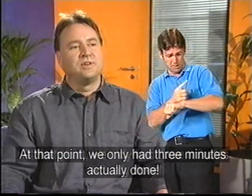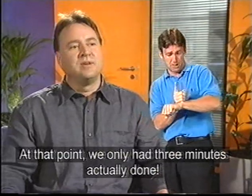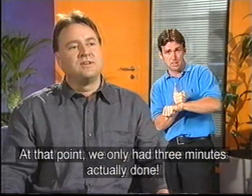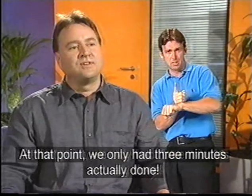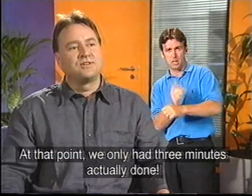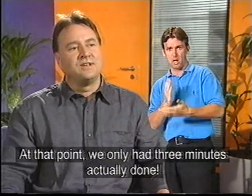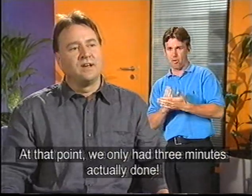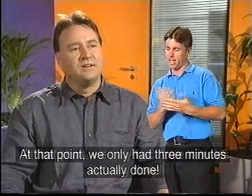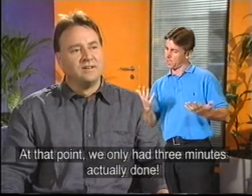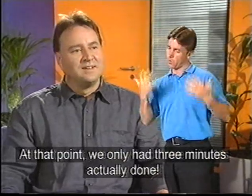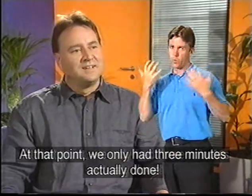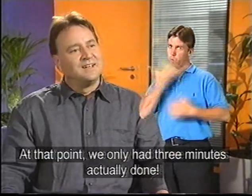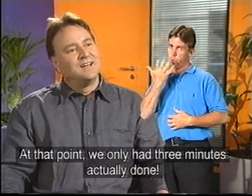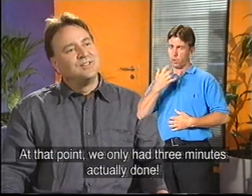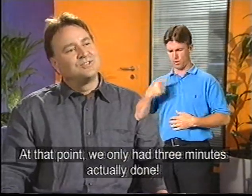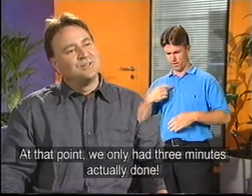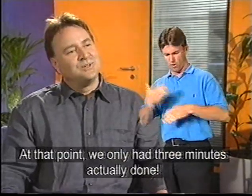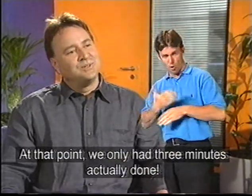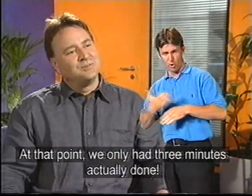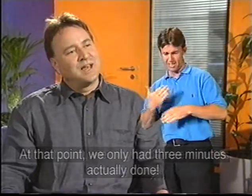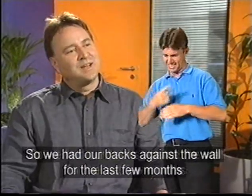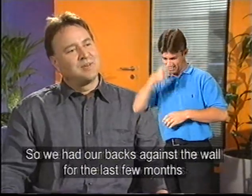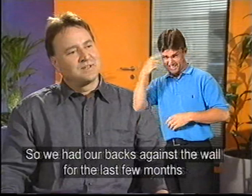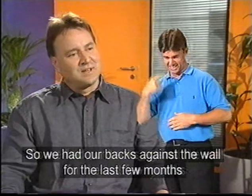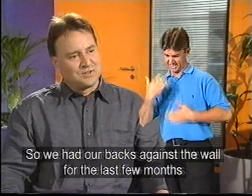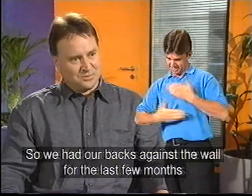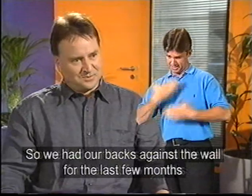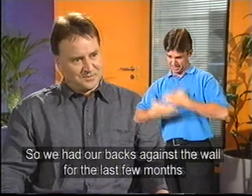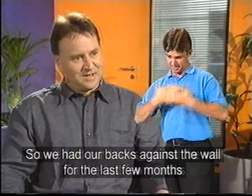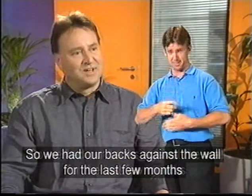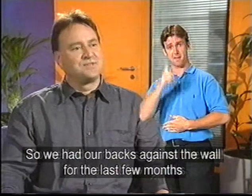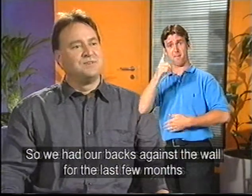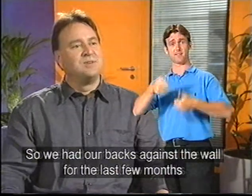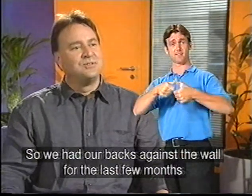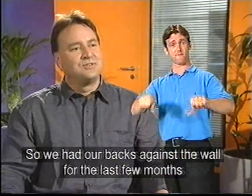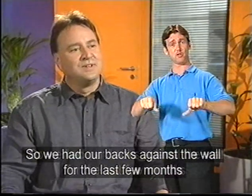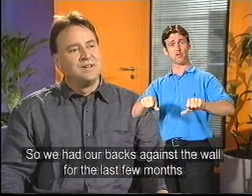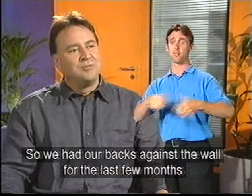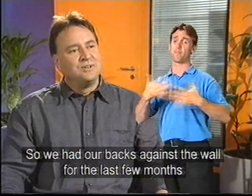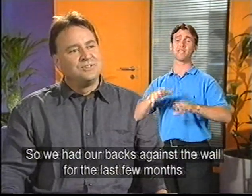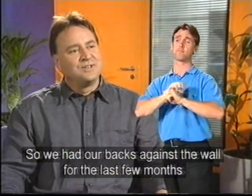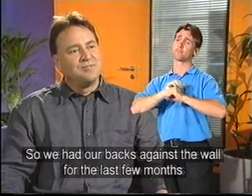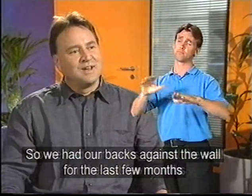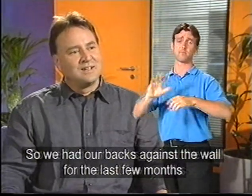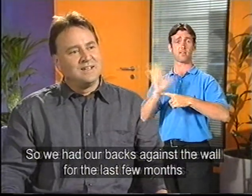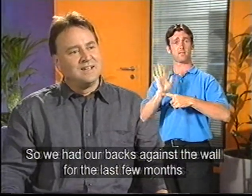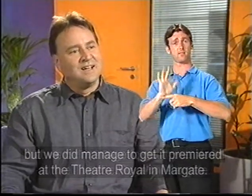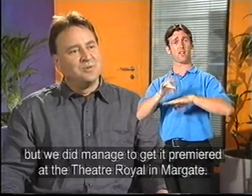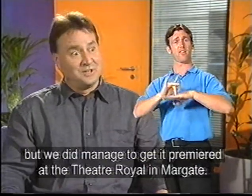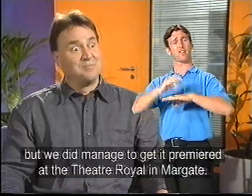3 minutes actually done. So we had our backs against the wall for the last few months, but luckily we did manage